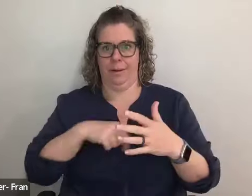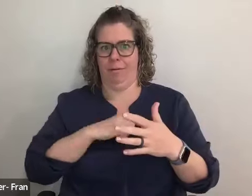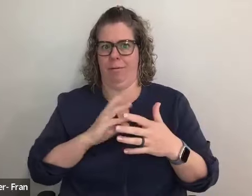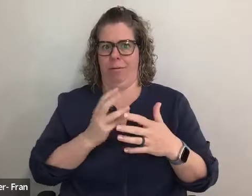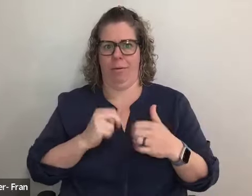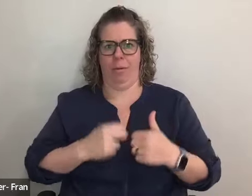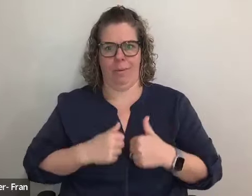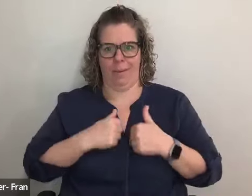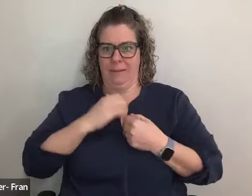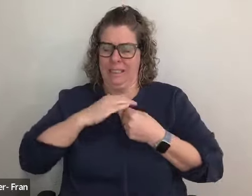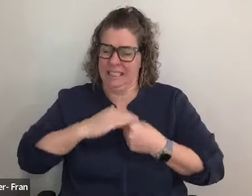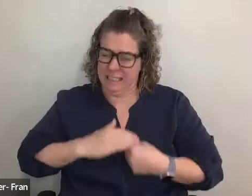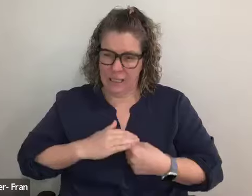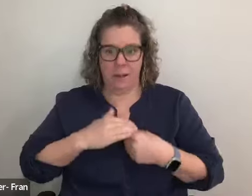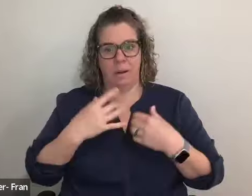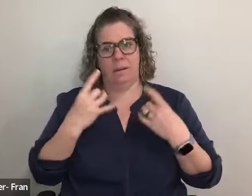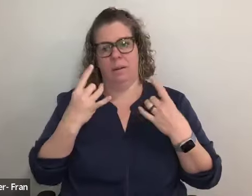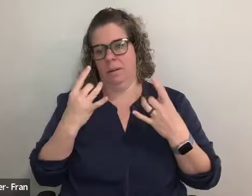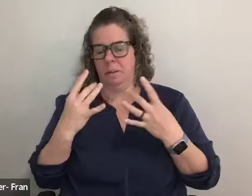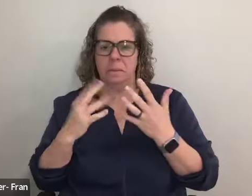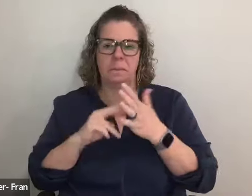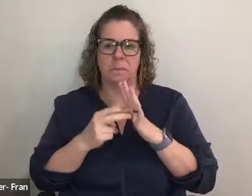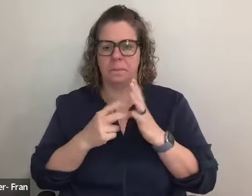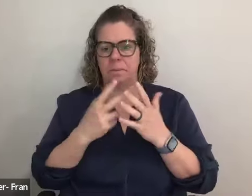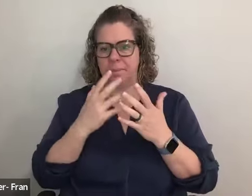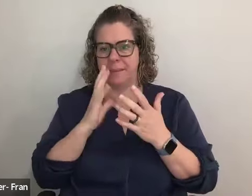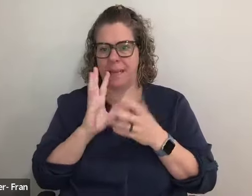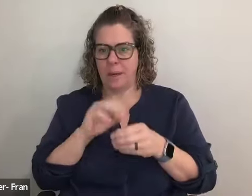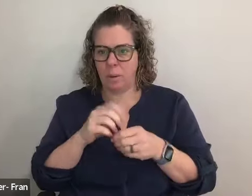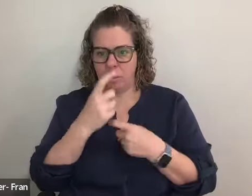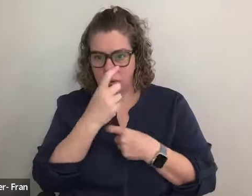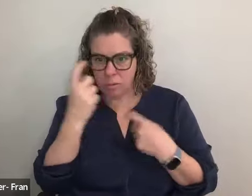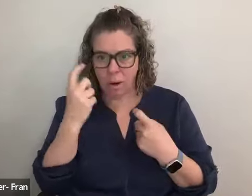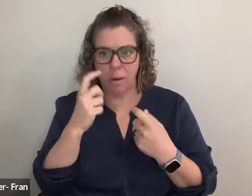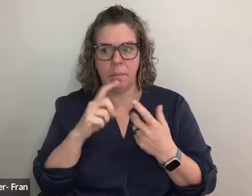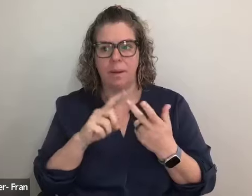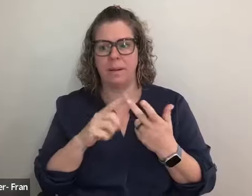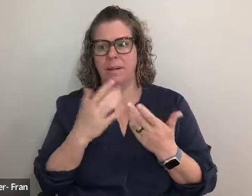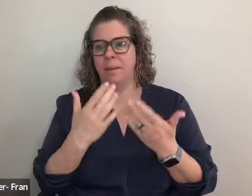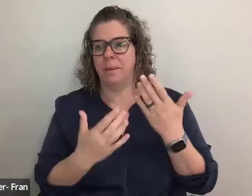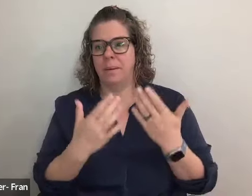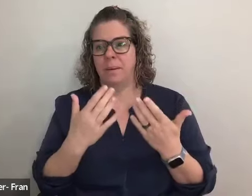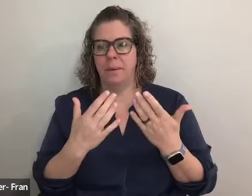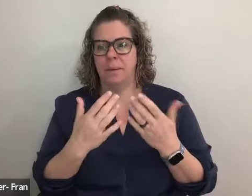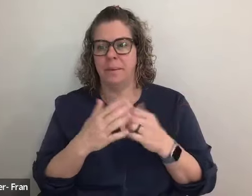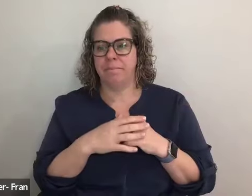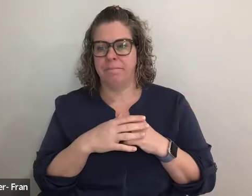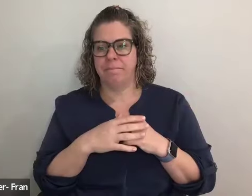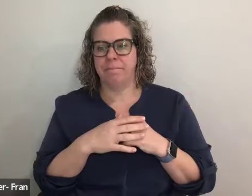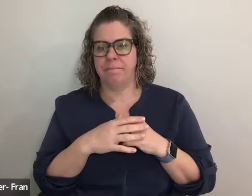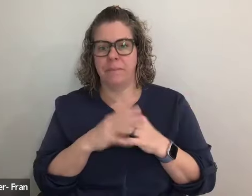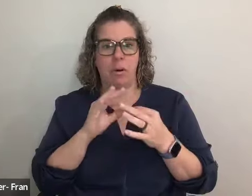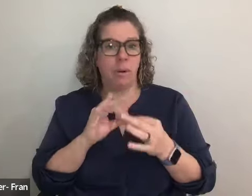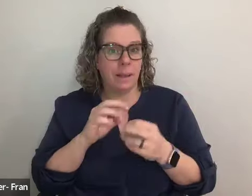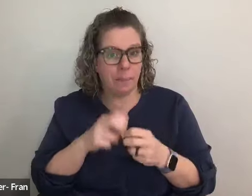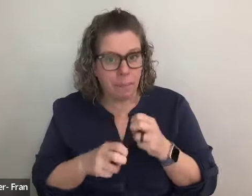just part of it. And this is also trauma, and maybe, you know, there's